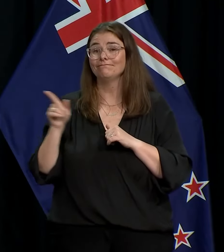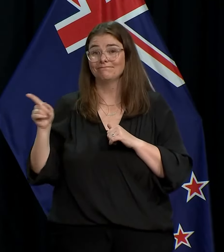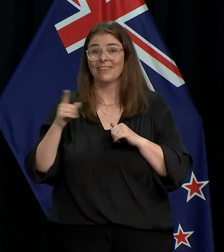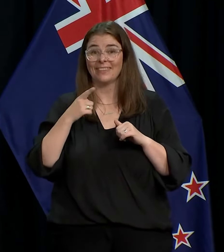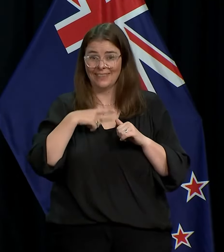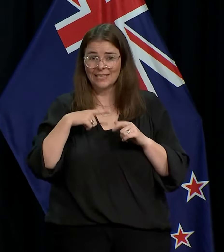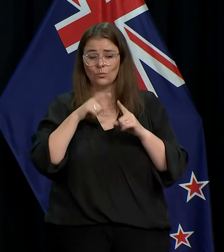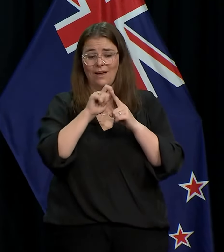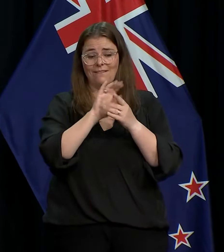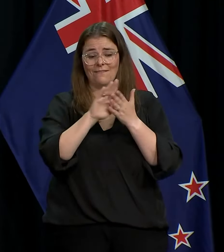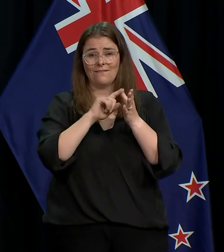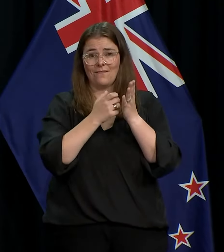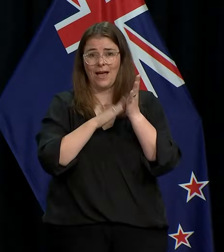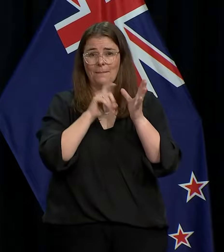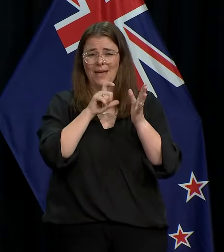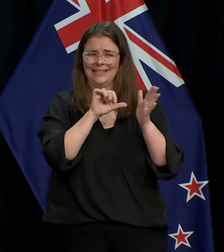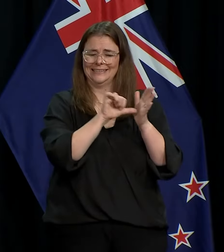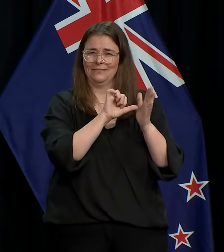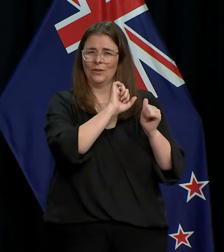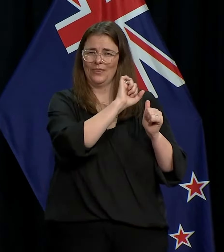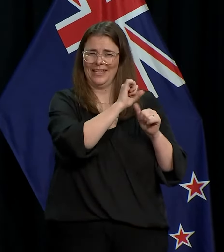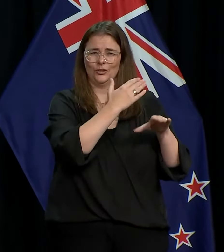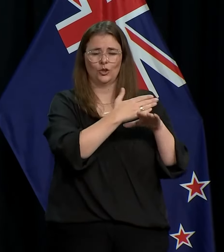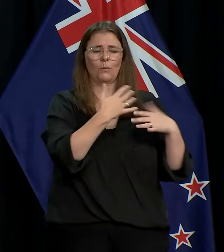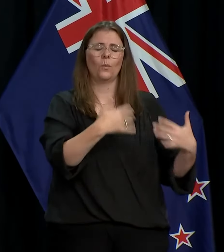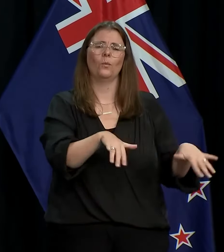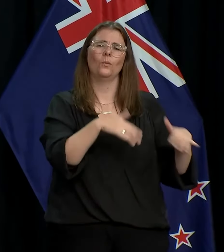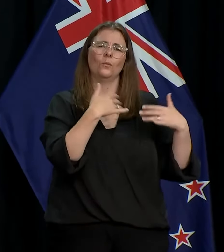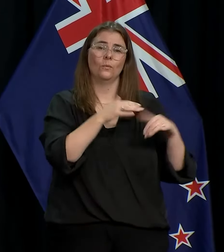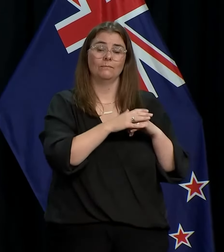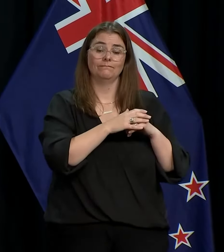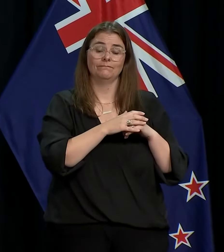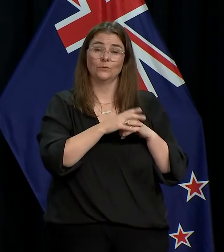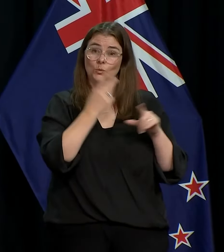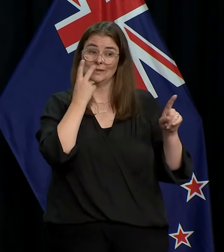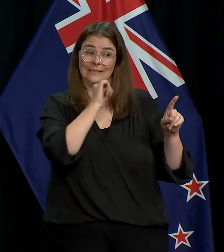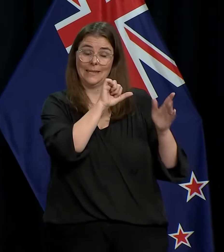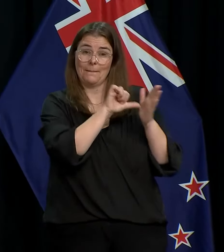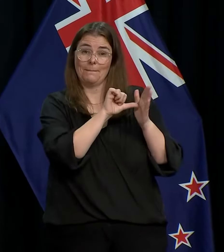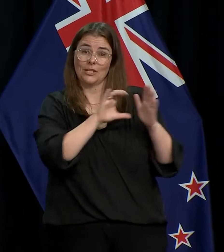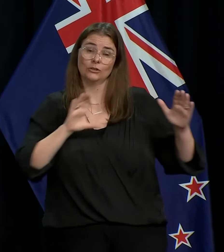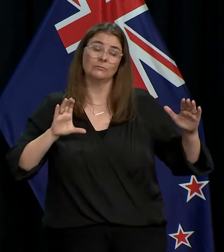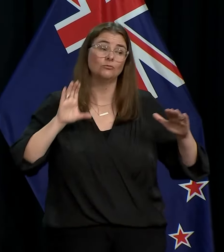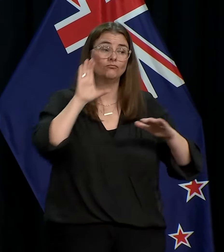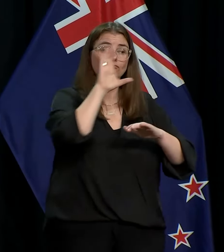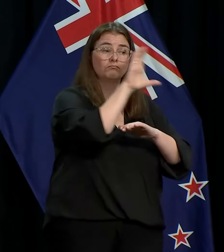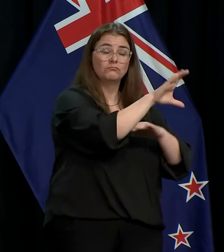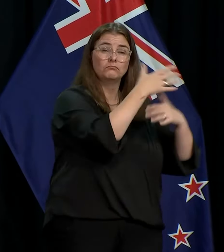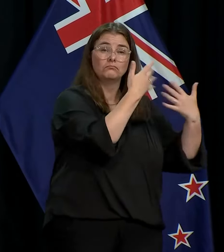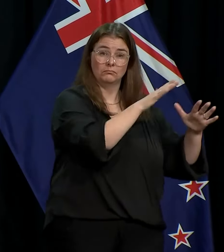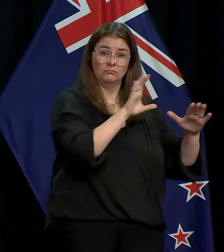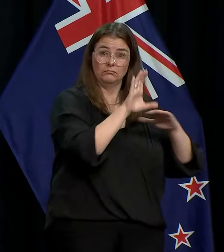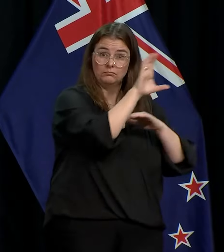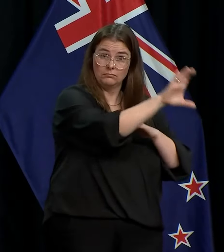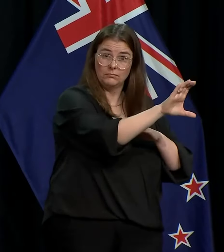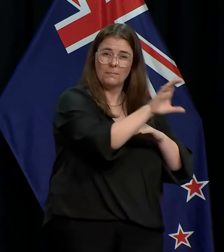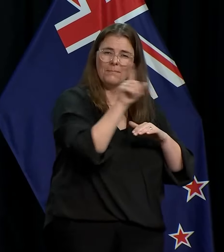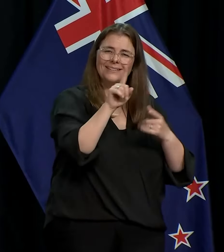Pharmac is incredibly difficult. You'll see that even when we increase their budget significantly, in